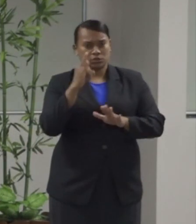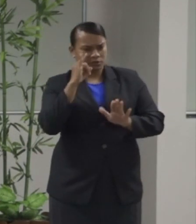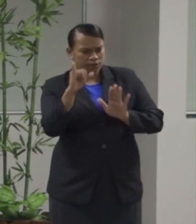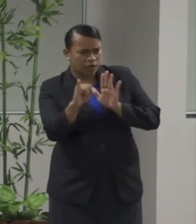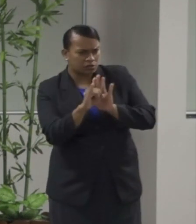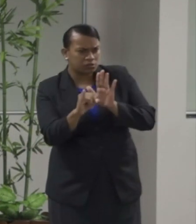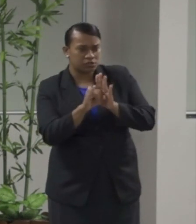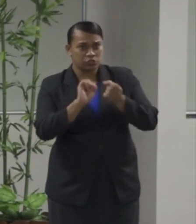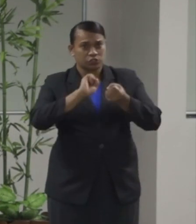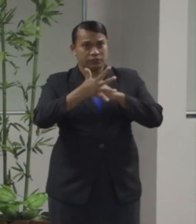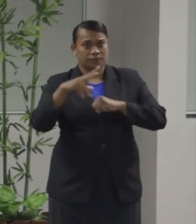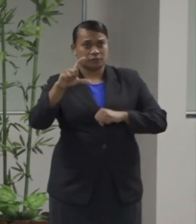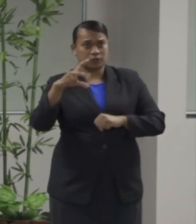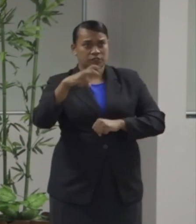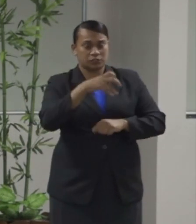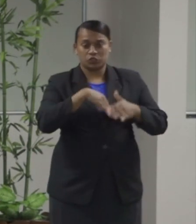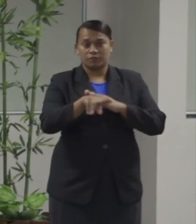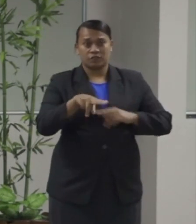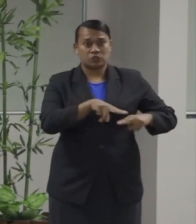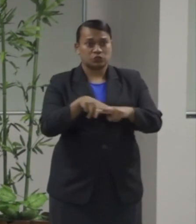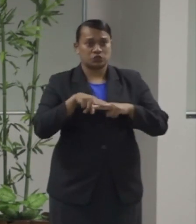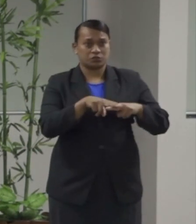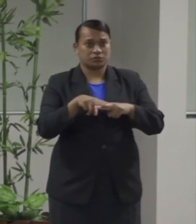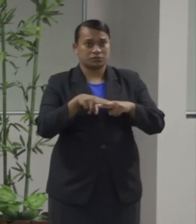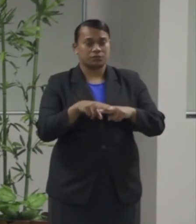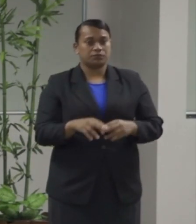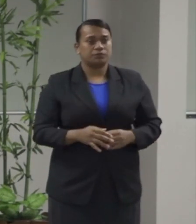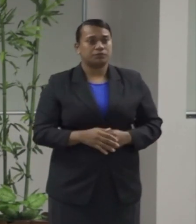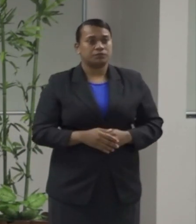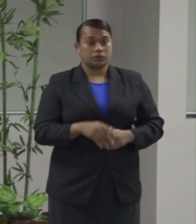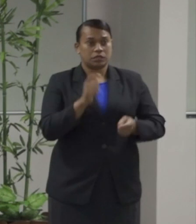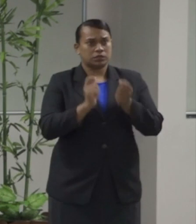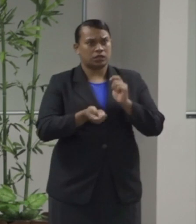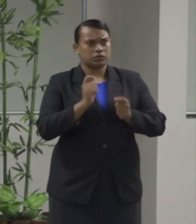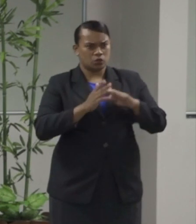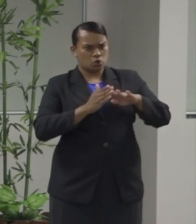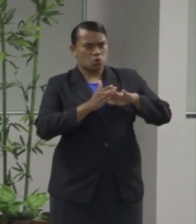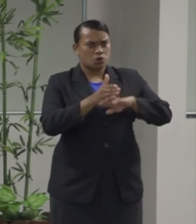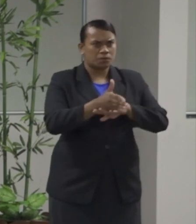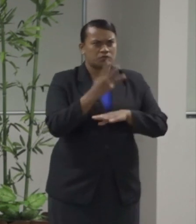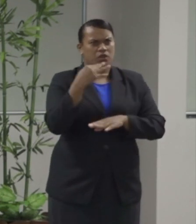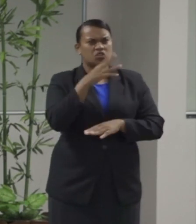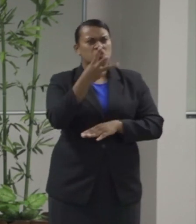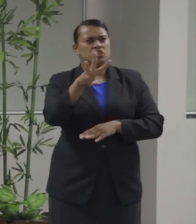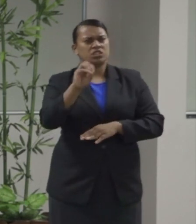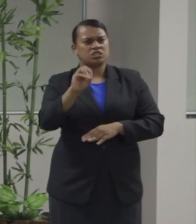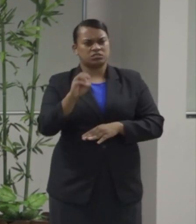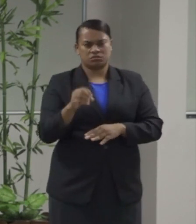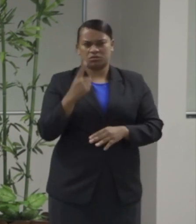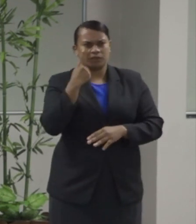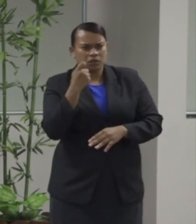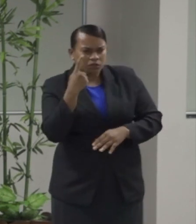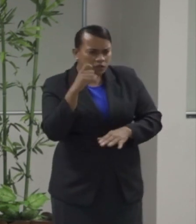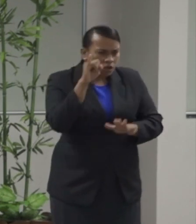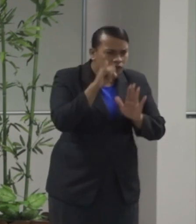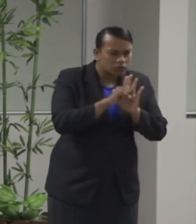COVID-19 in Fiji. After testing over 330 suspected cases, many of whom were in direct